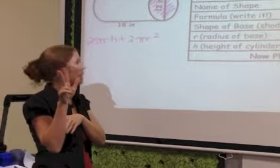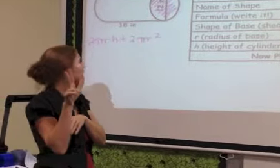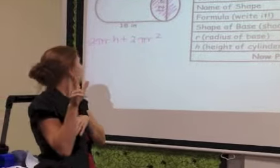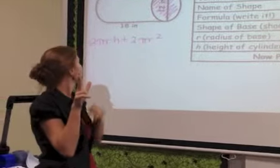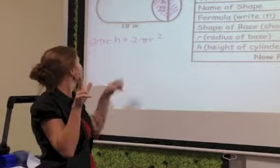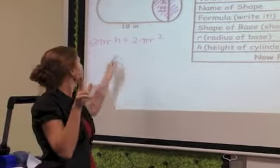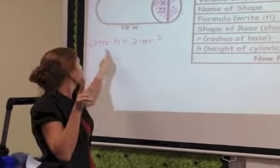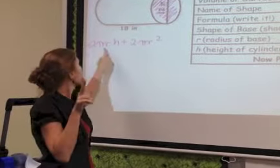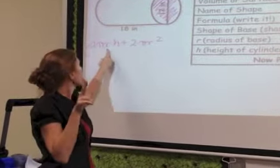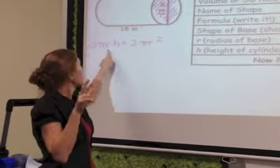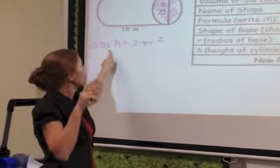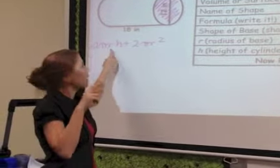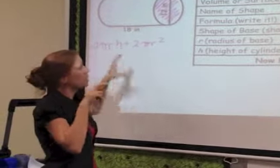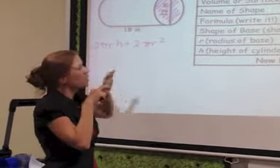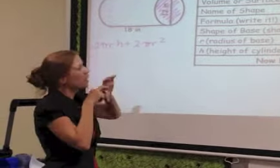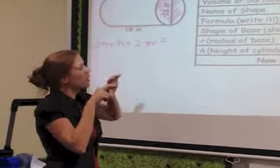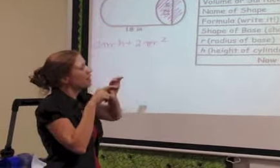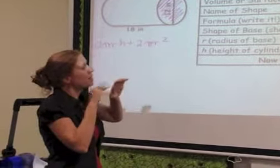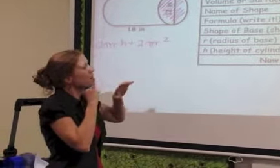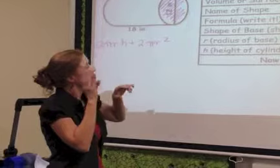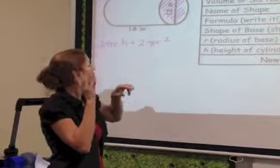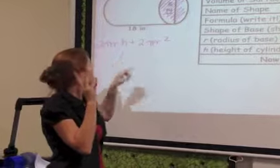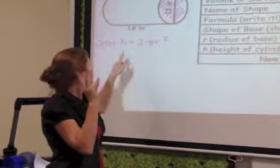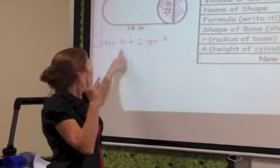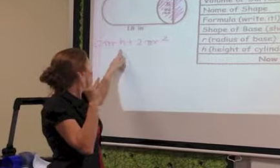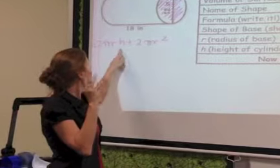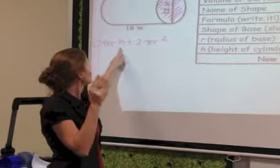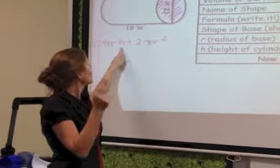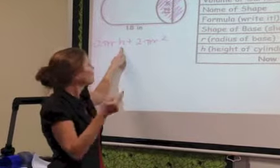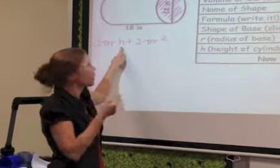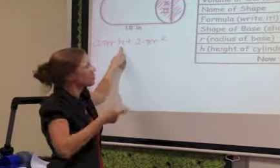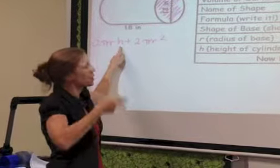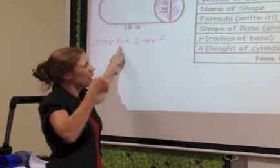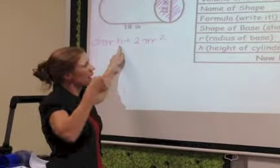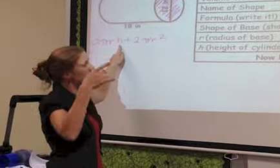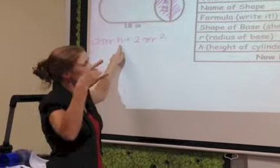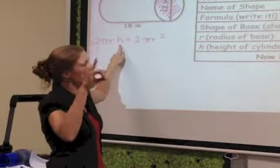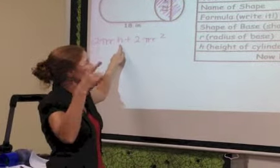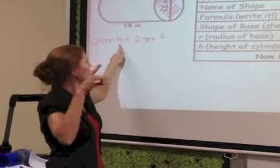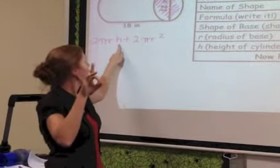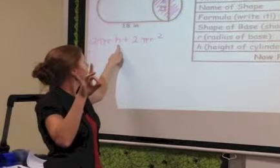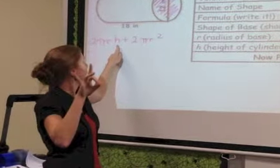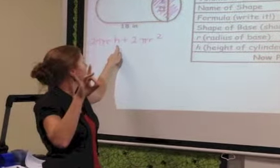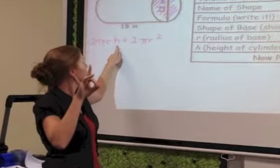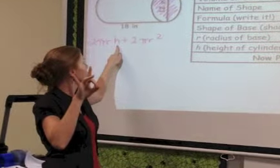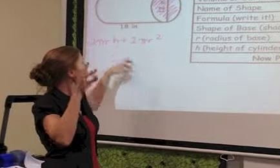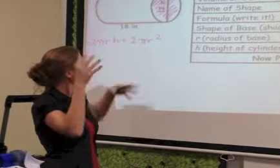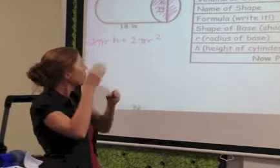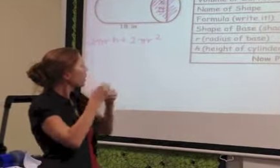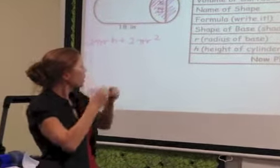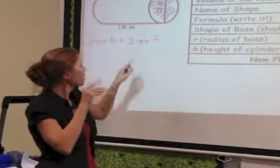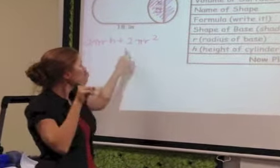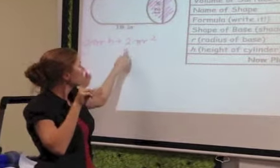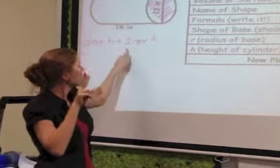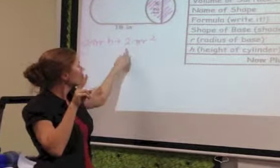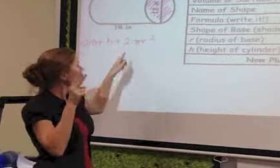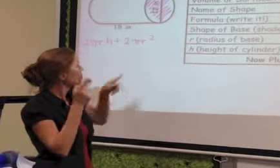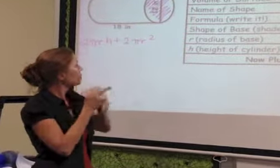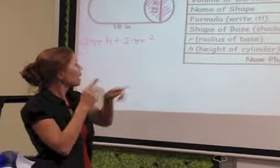3. My radius is 6 times the height of 18. Plus 2